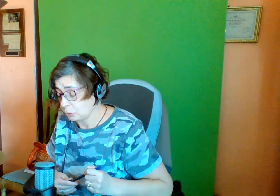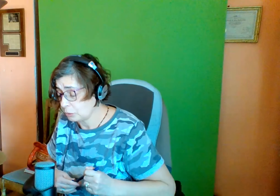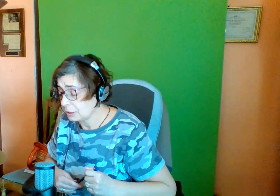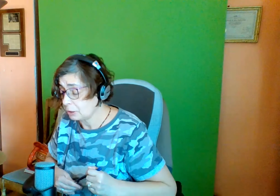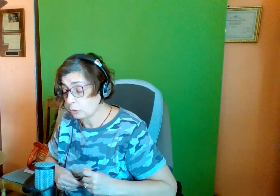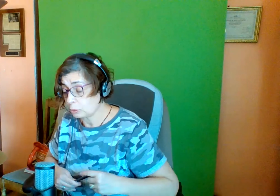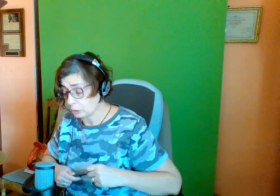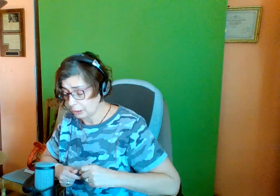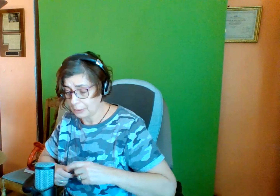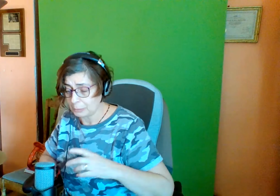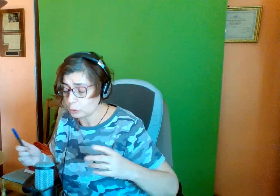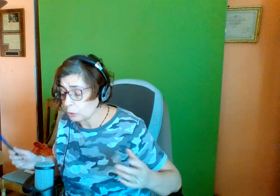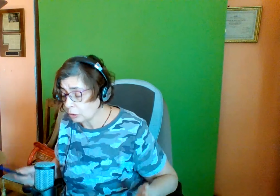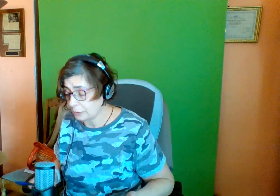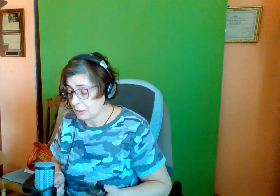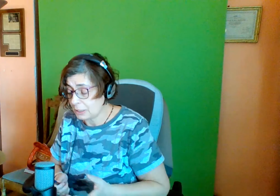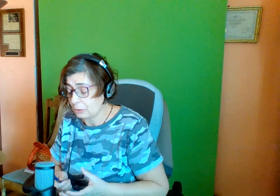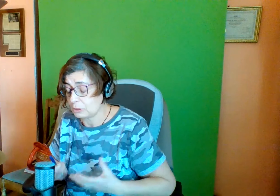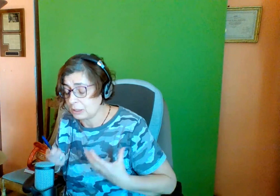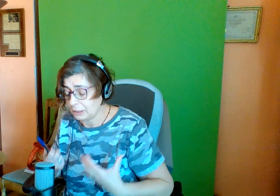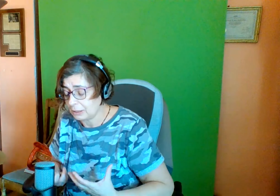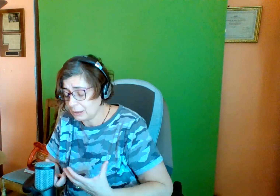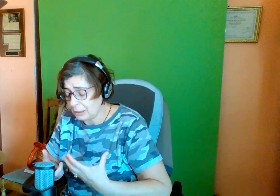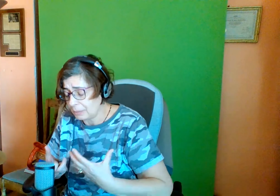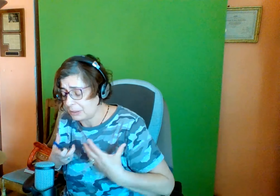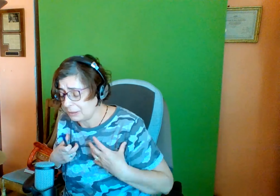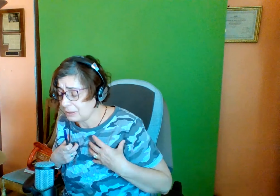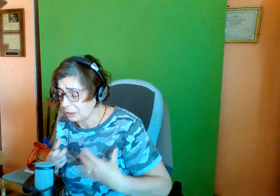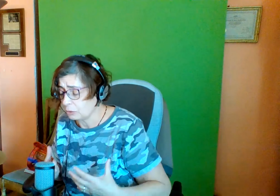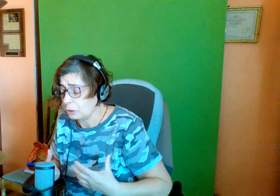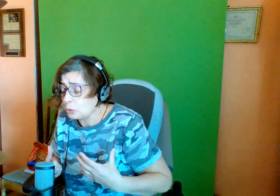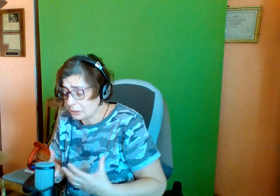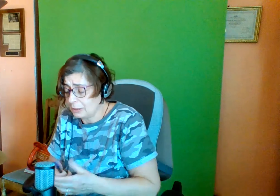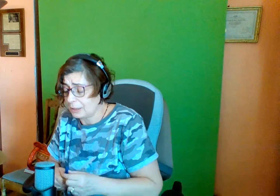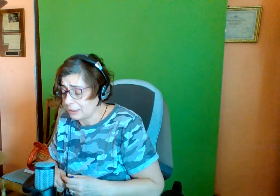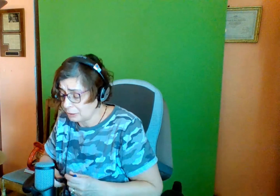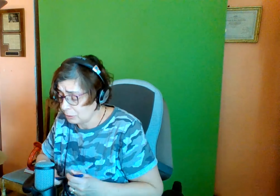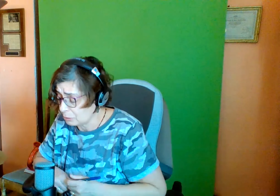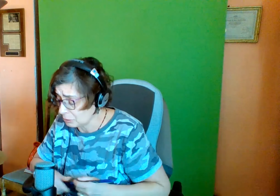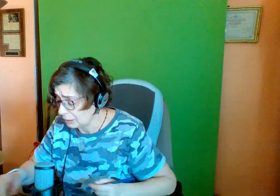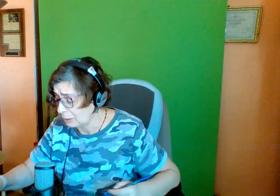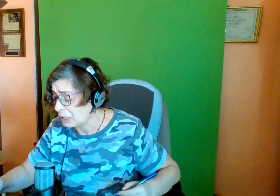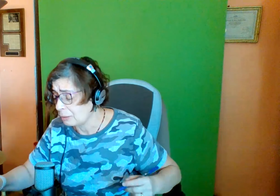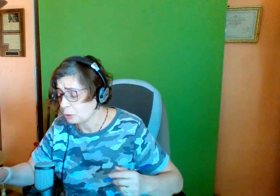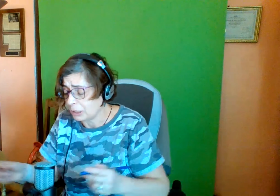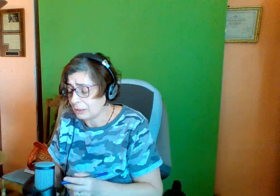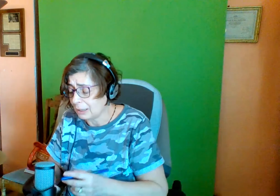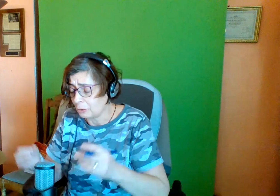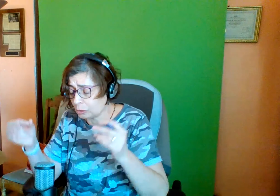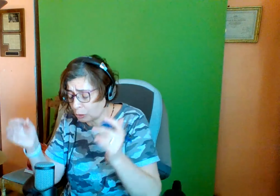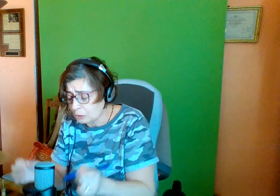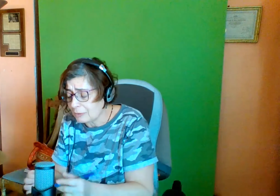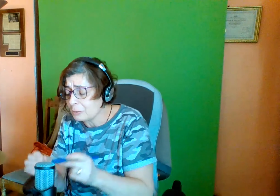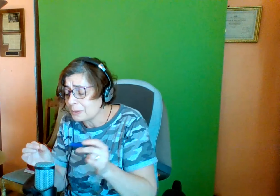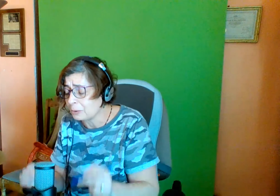Rising in Suicide. Nosotros trabajamos con jovencitos que tienen riesgo de suicida, ideación suicida, y queremos